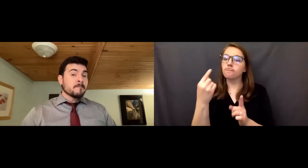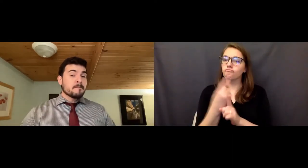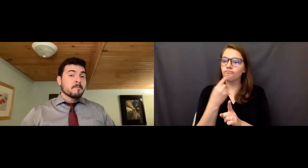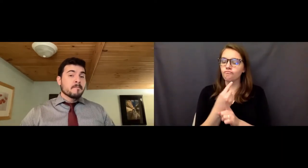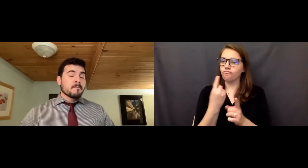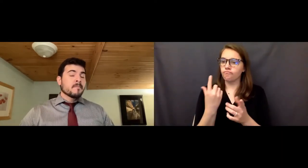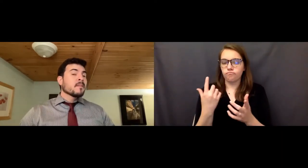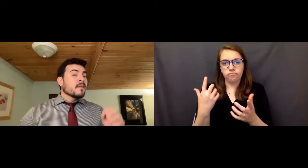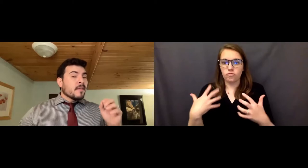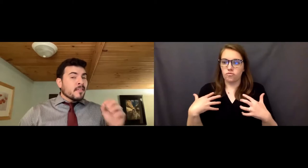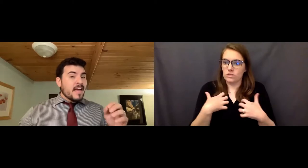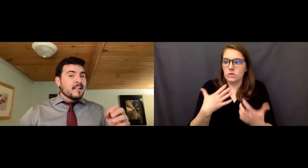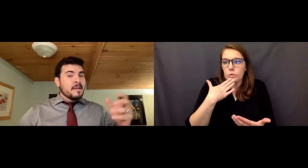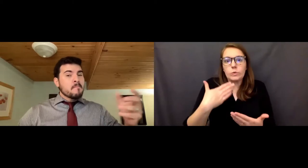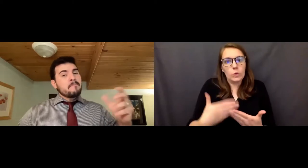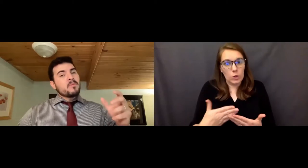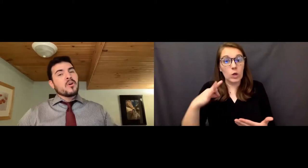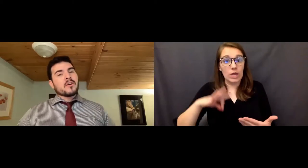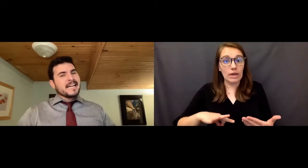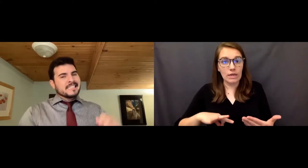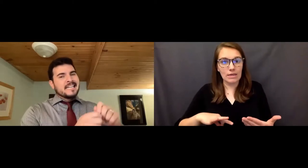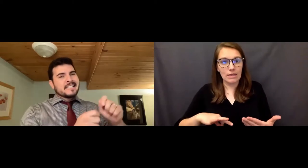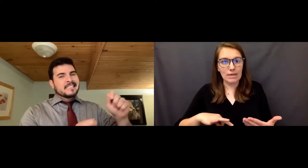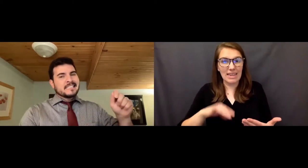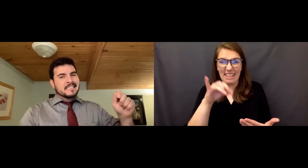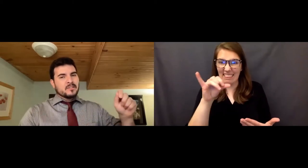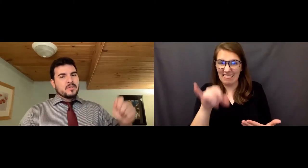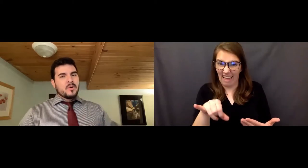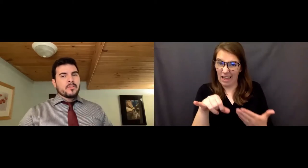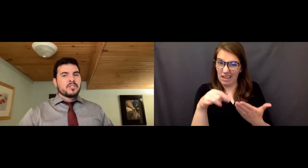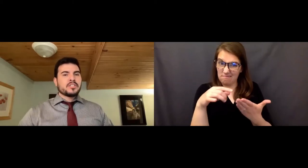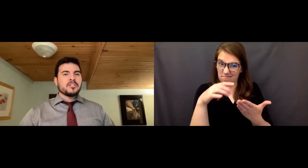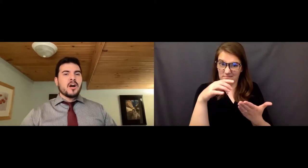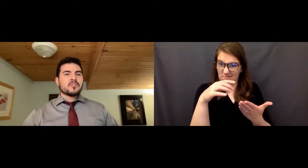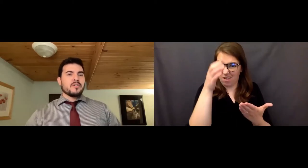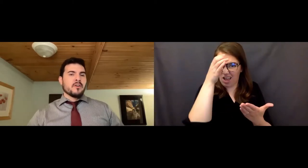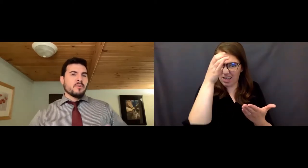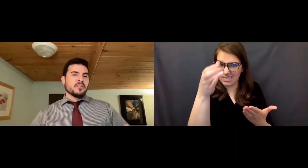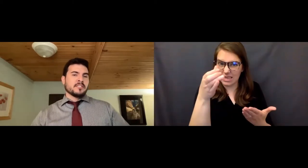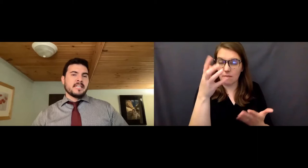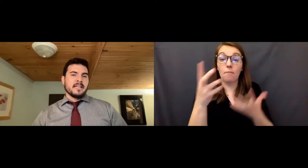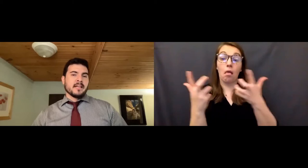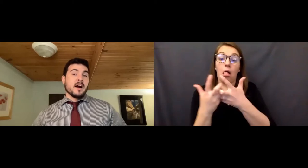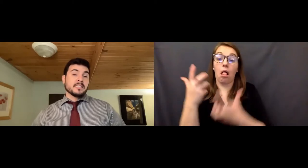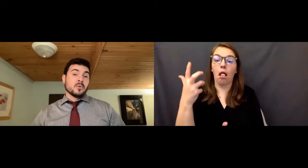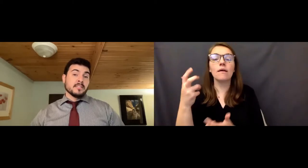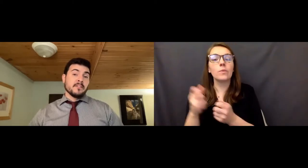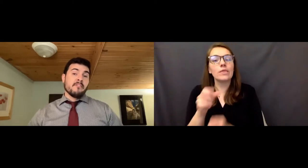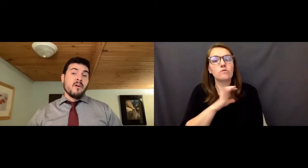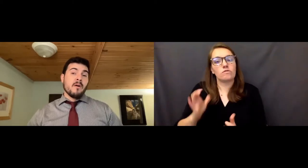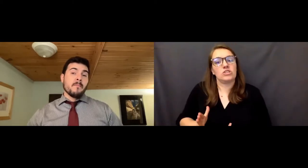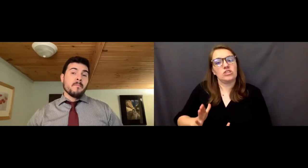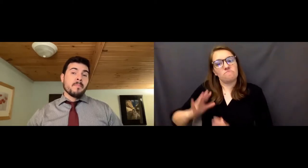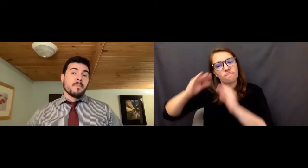good, that claim might be regarded as inconsistent with Christian doctrine on original sin and the consequences